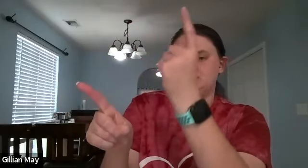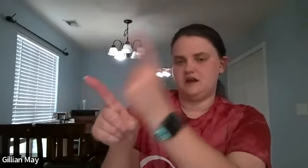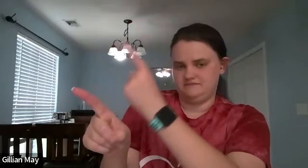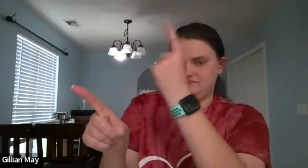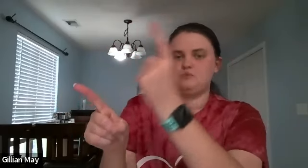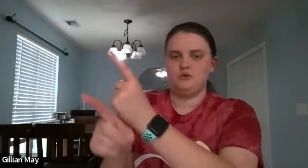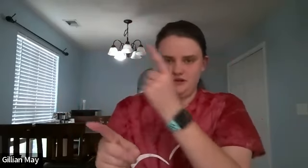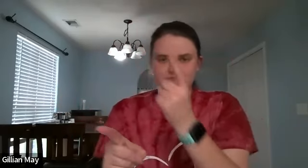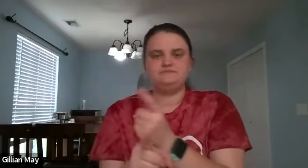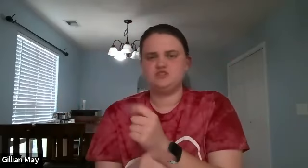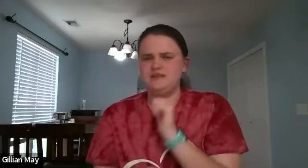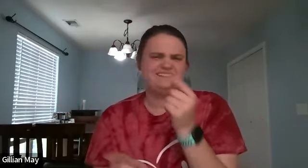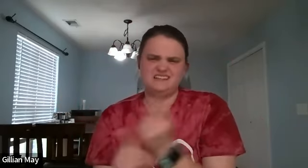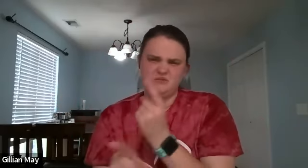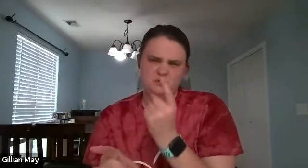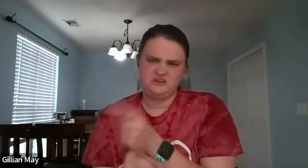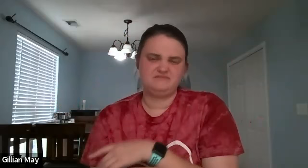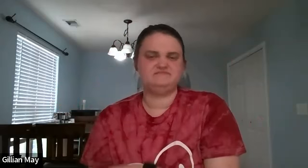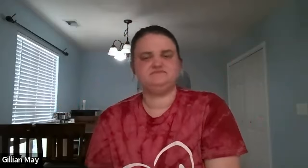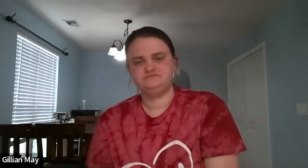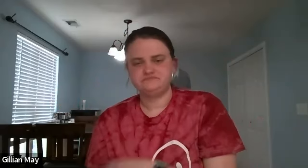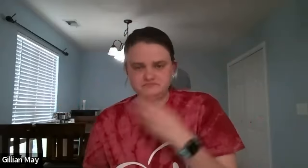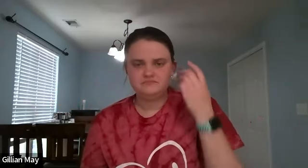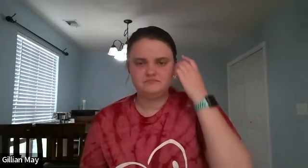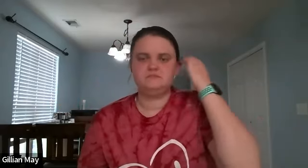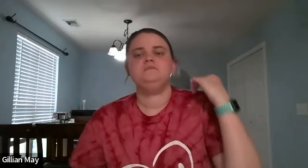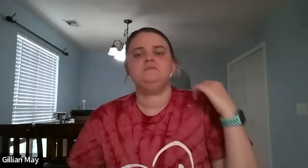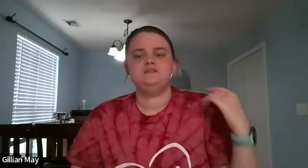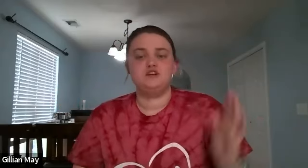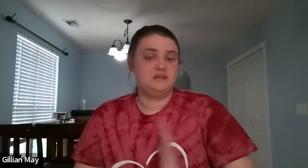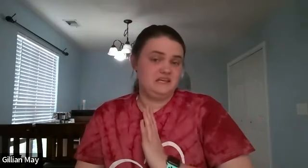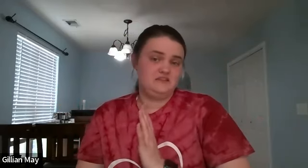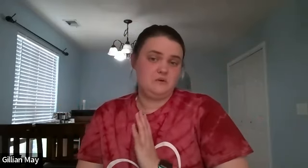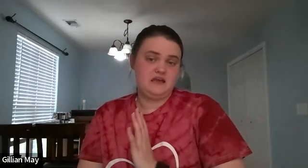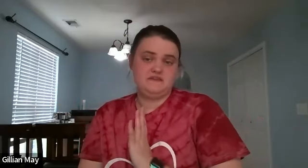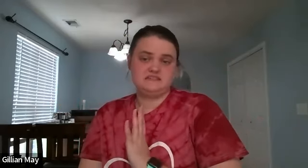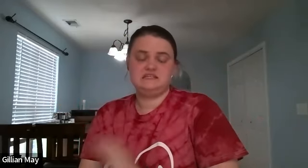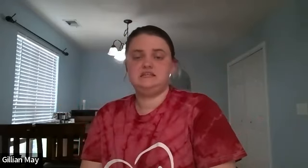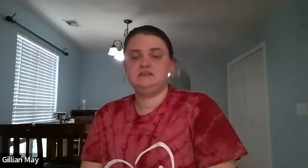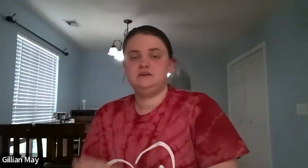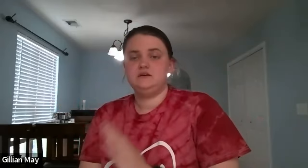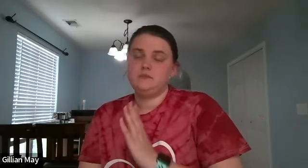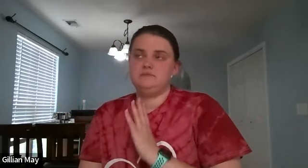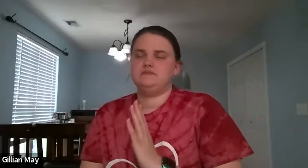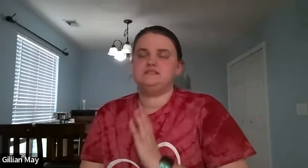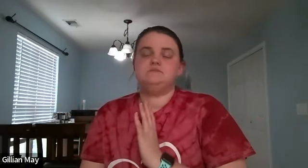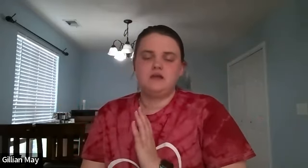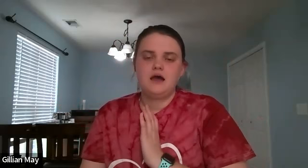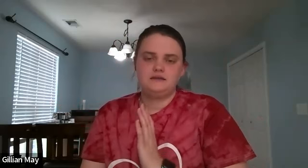yeah, appropriate. So I'll be like, that's not appropriate. So, but either way, fancy, I mean, not fancy, polite,